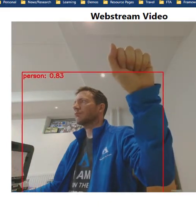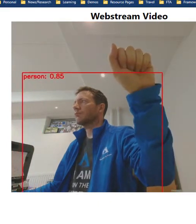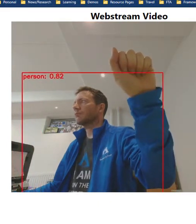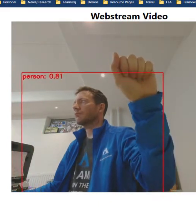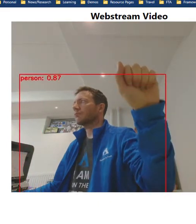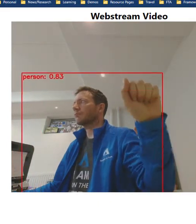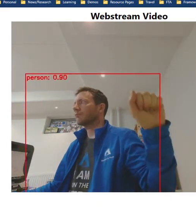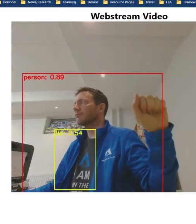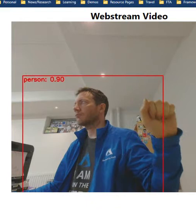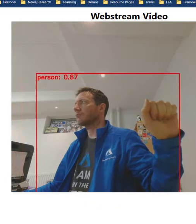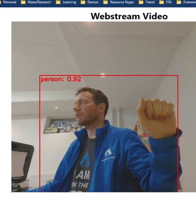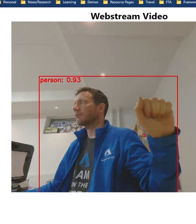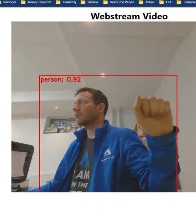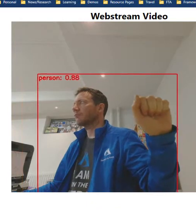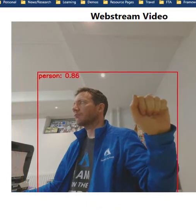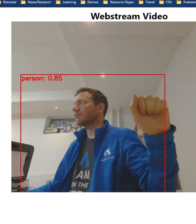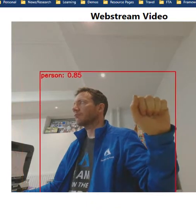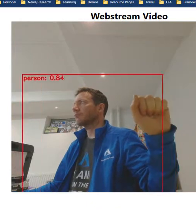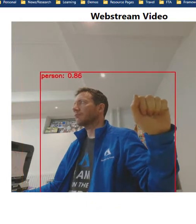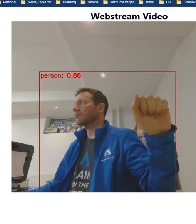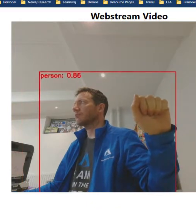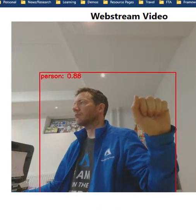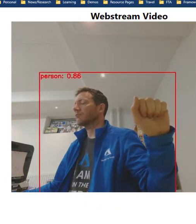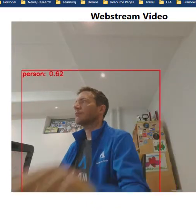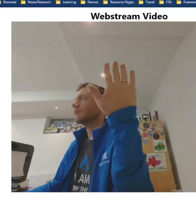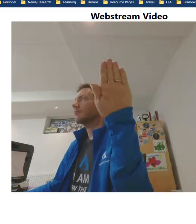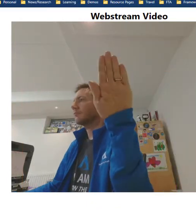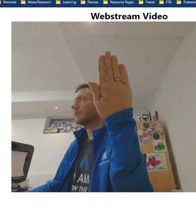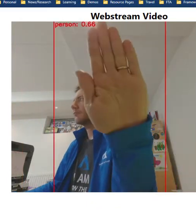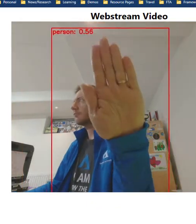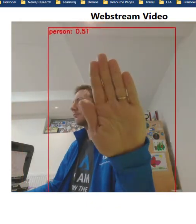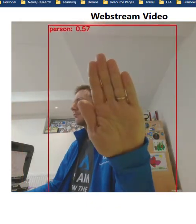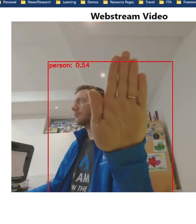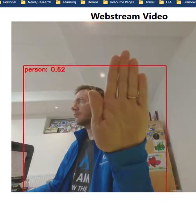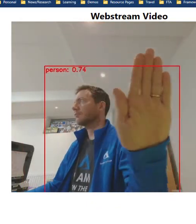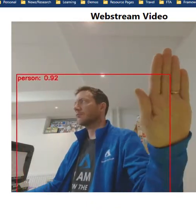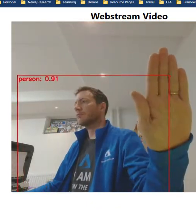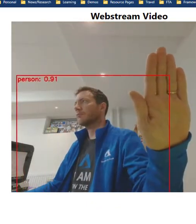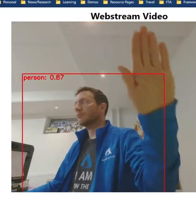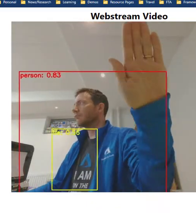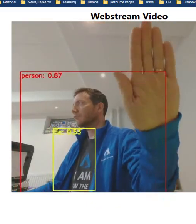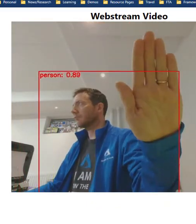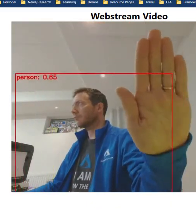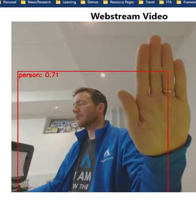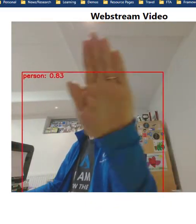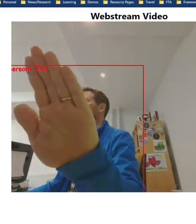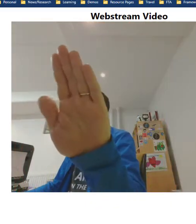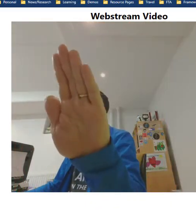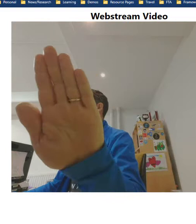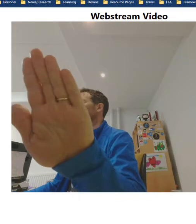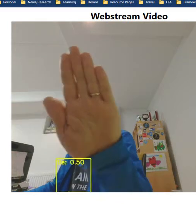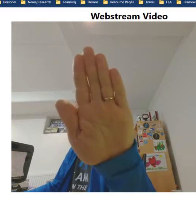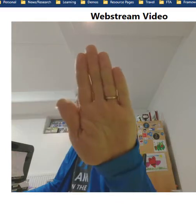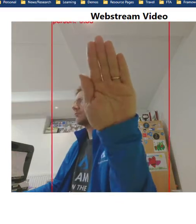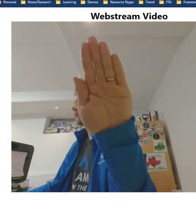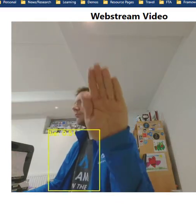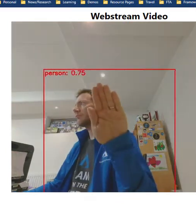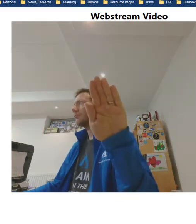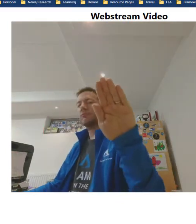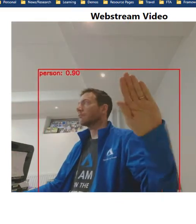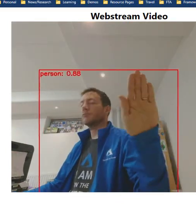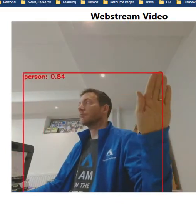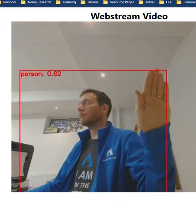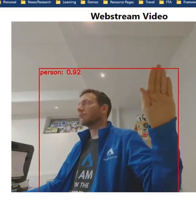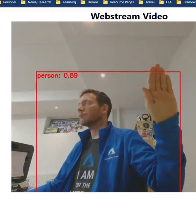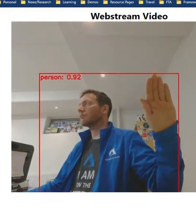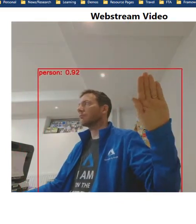images always in the same place. So I've got to teach Azure Percept a whole bunch of characters from the American Sign Language, and I'm going to speed up